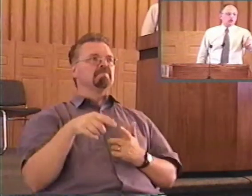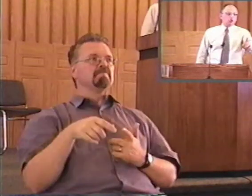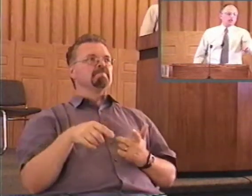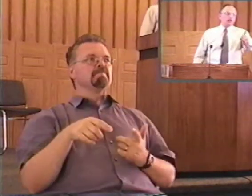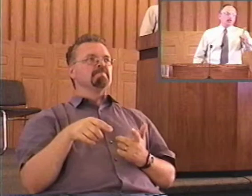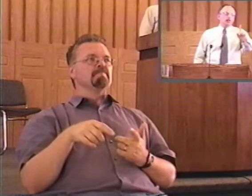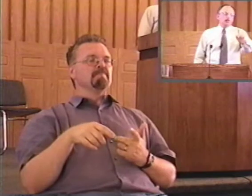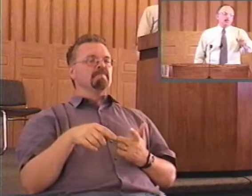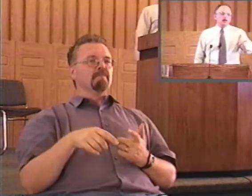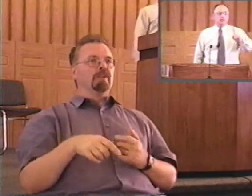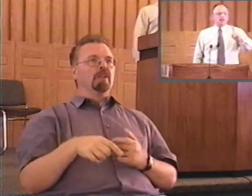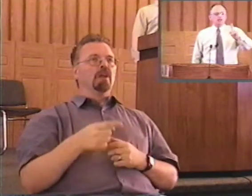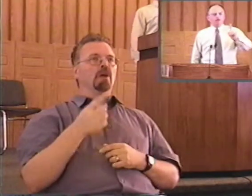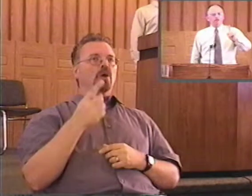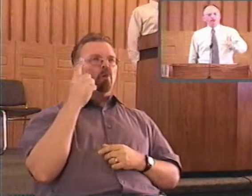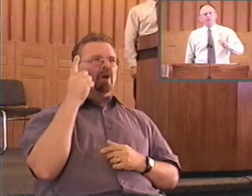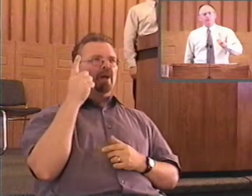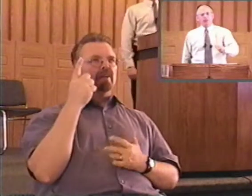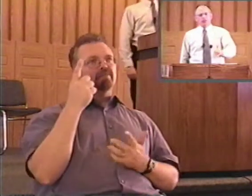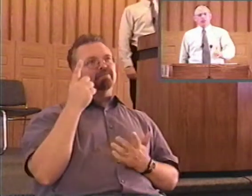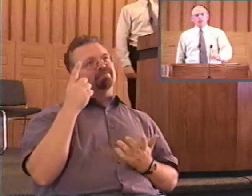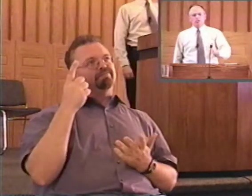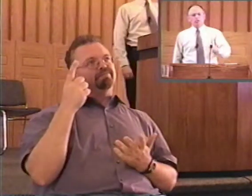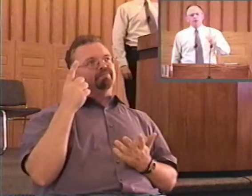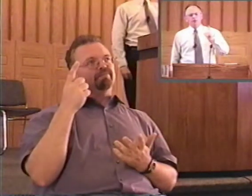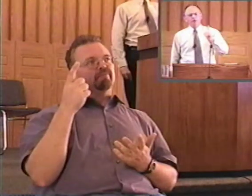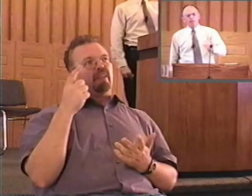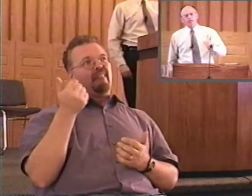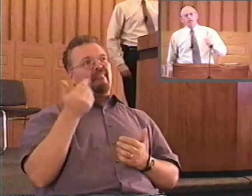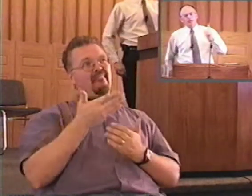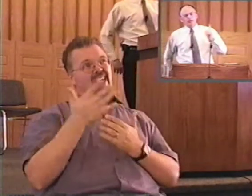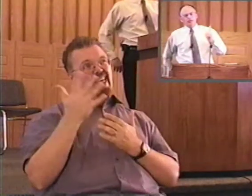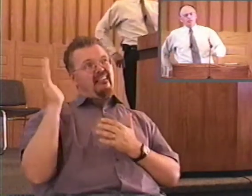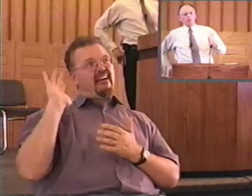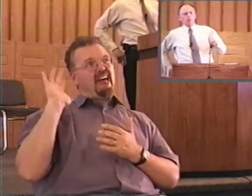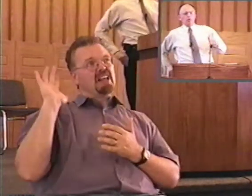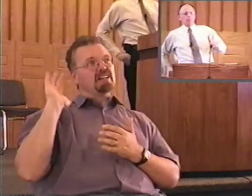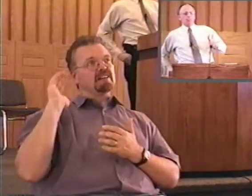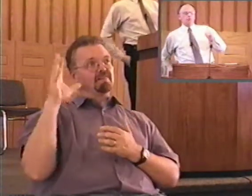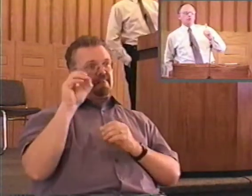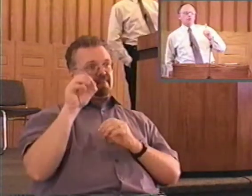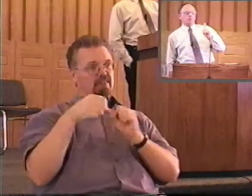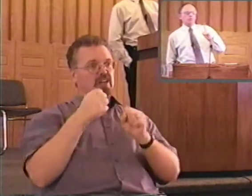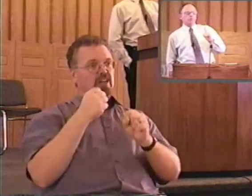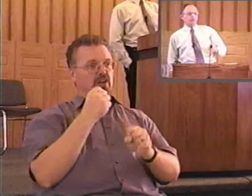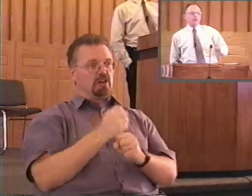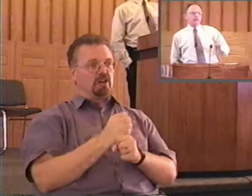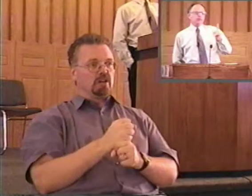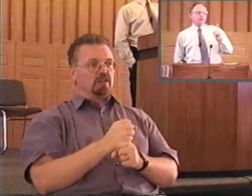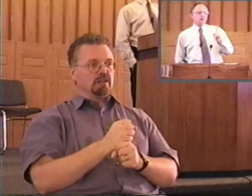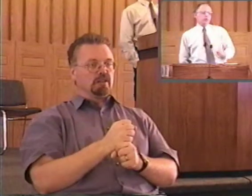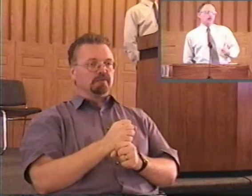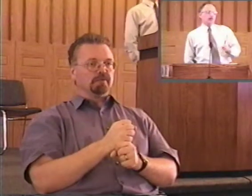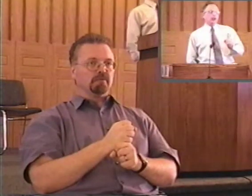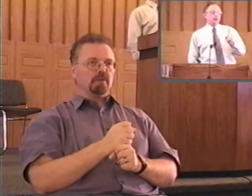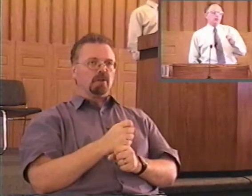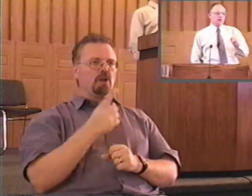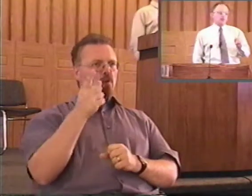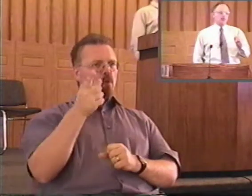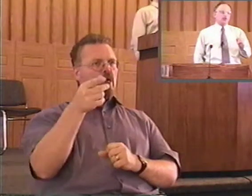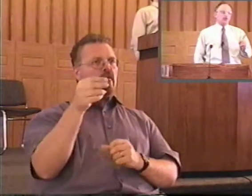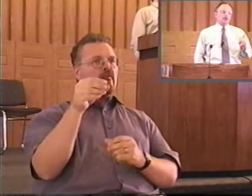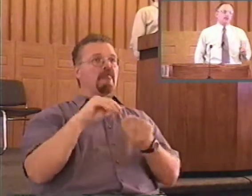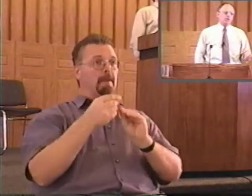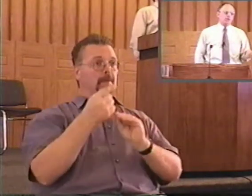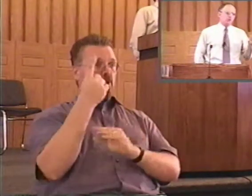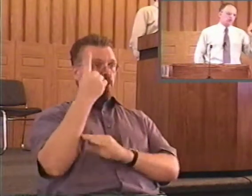He has been historically in the last 50 years voted the number one most respected man in